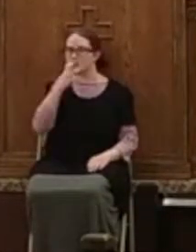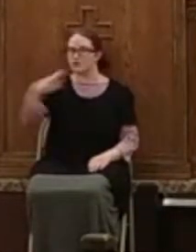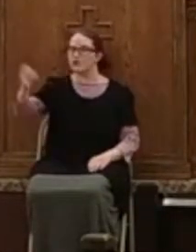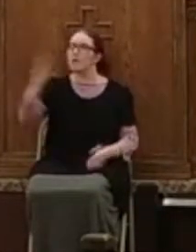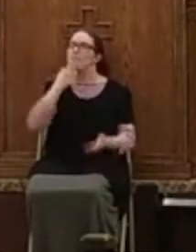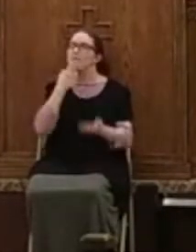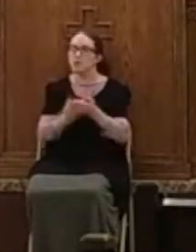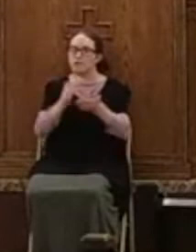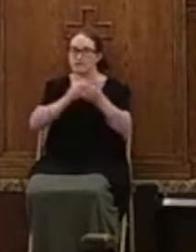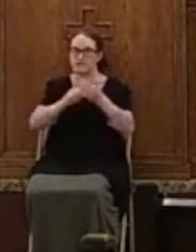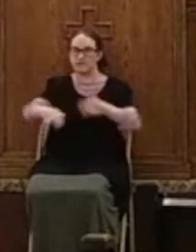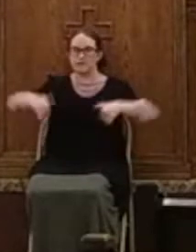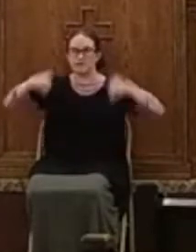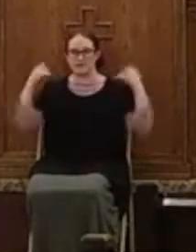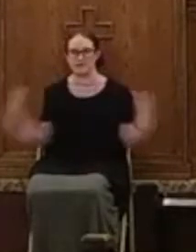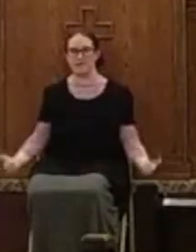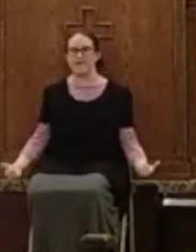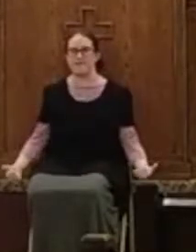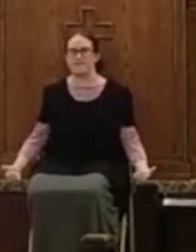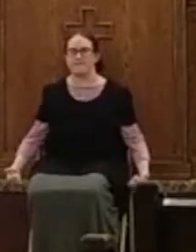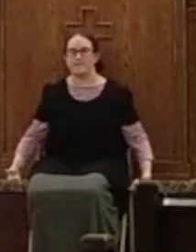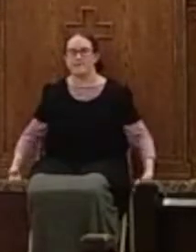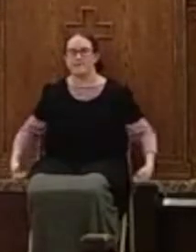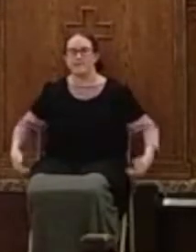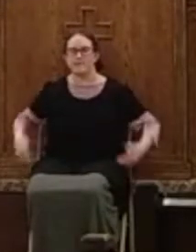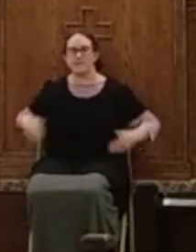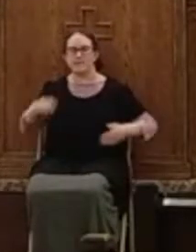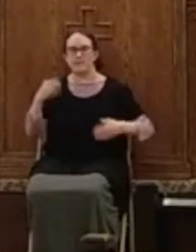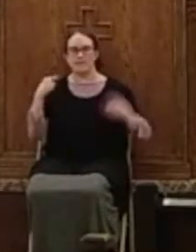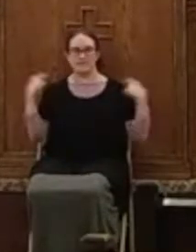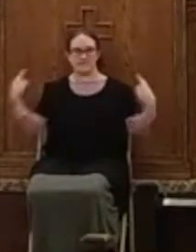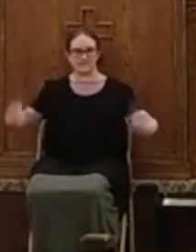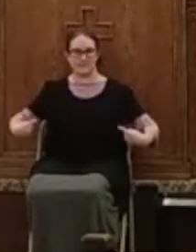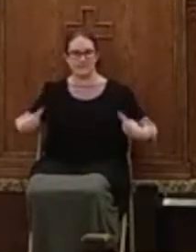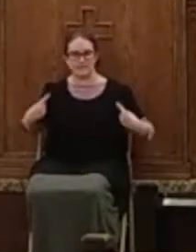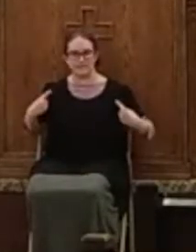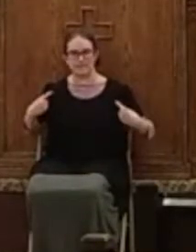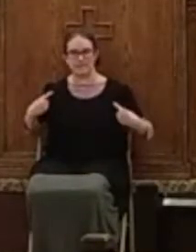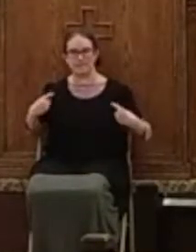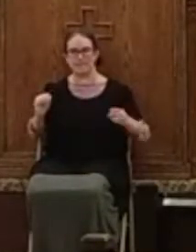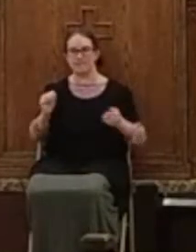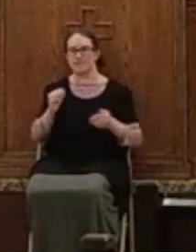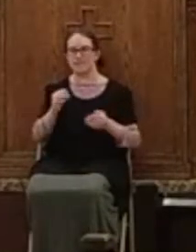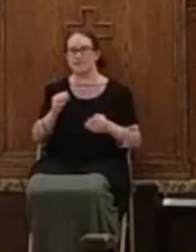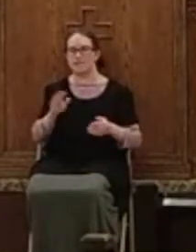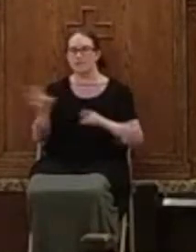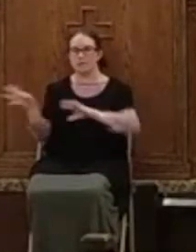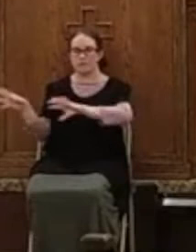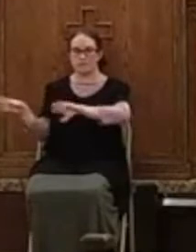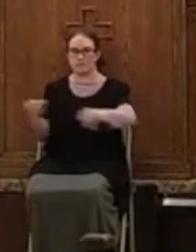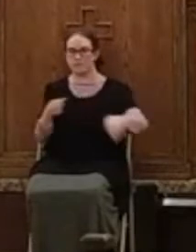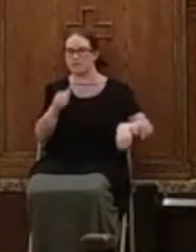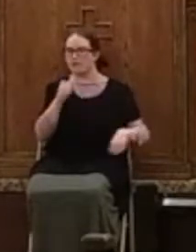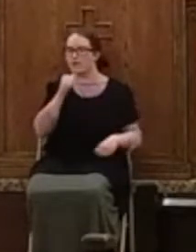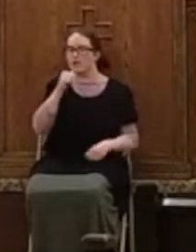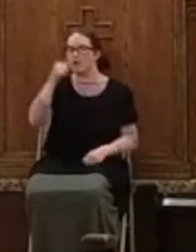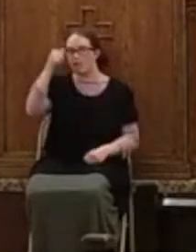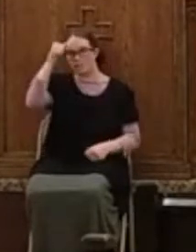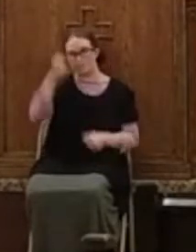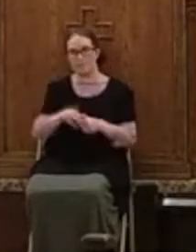good excuse right here. Yeah. Amen. For their sins and iniquities will I remember